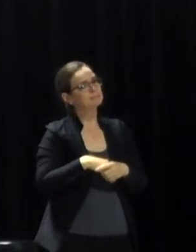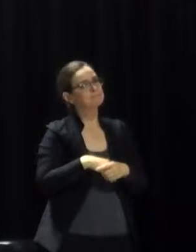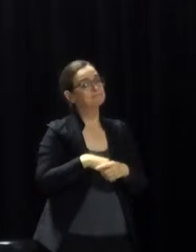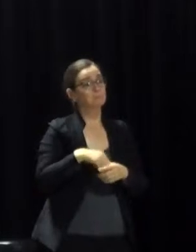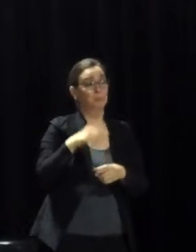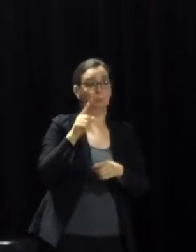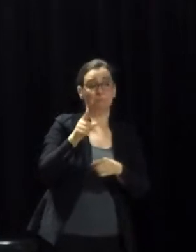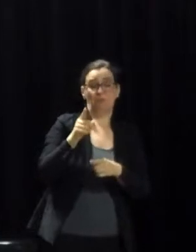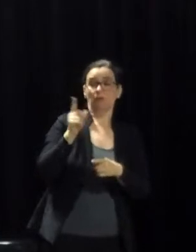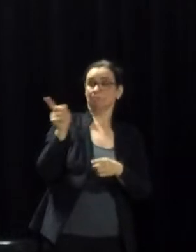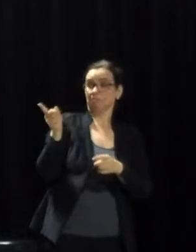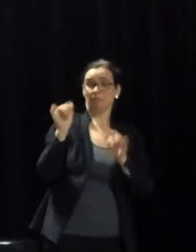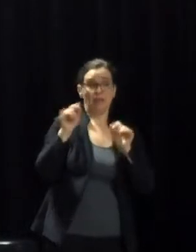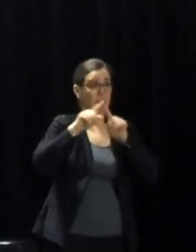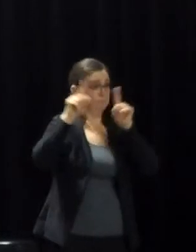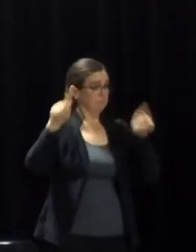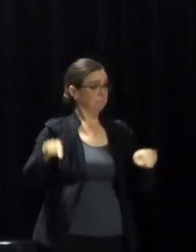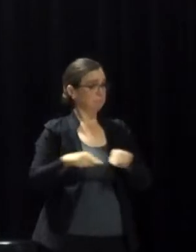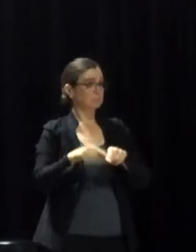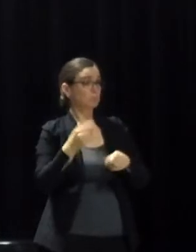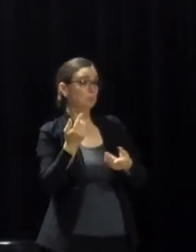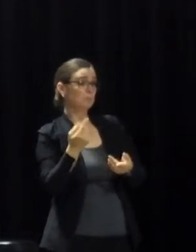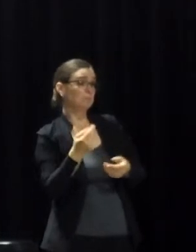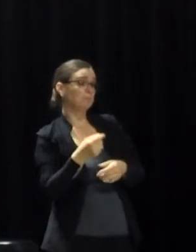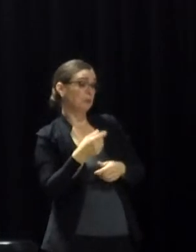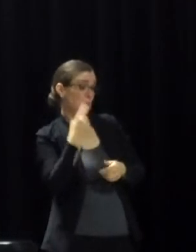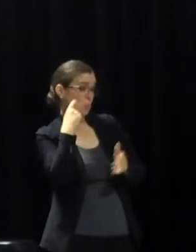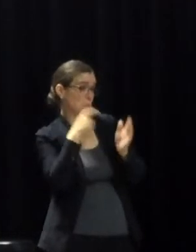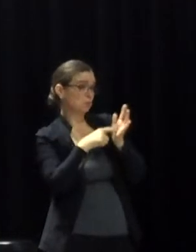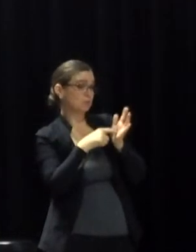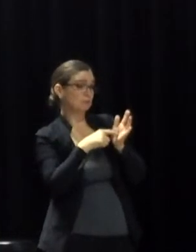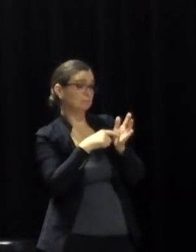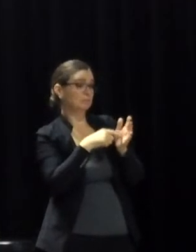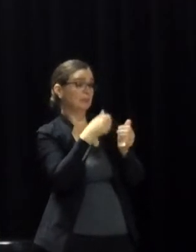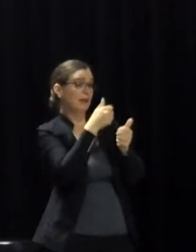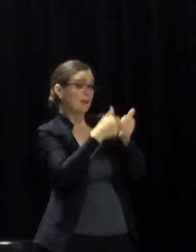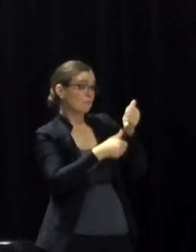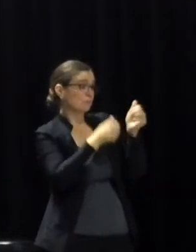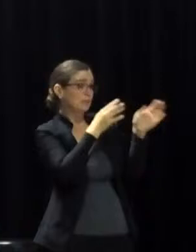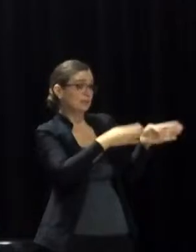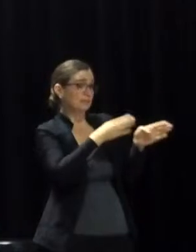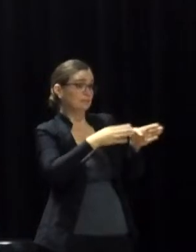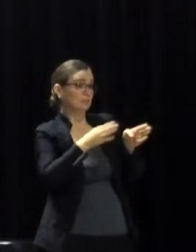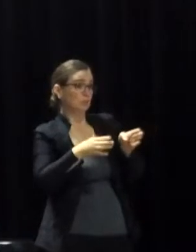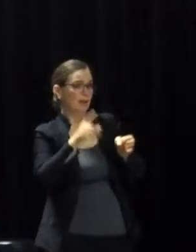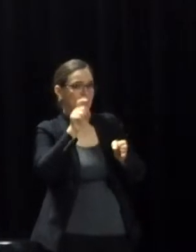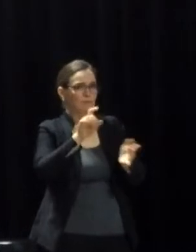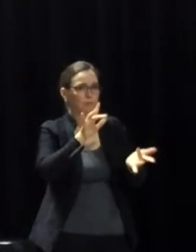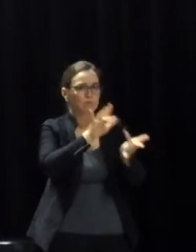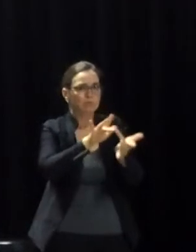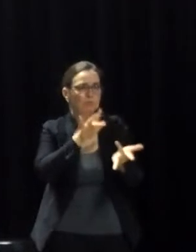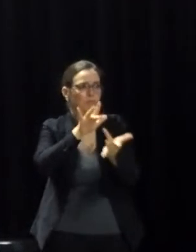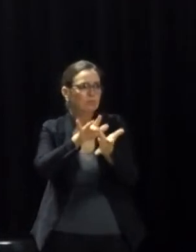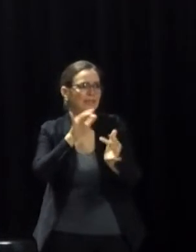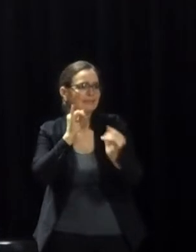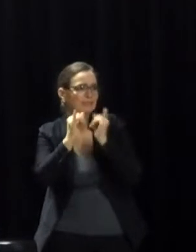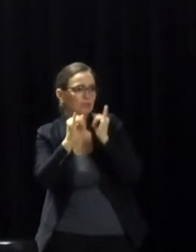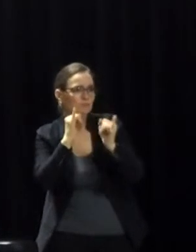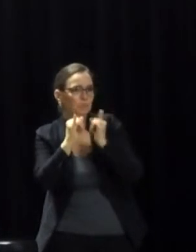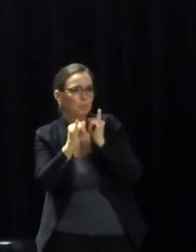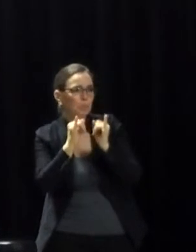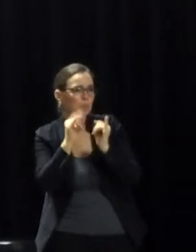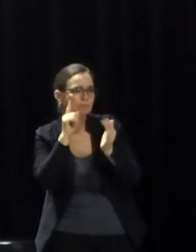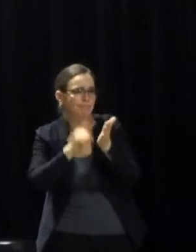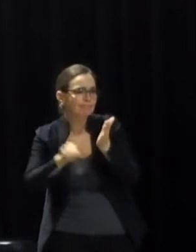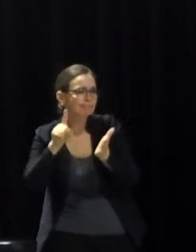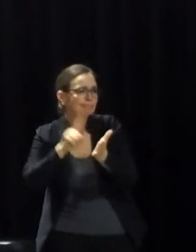here, each and every case has to be interviewed. Their contact has to be identified. They could range from 1 to 50,